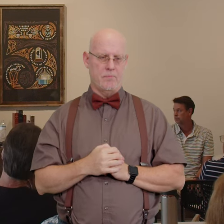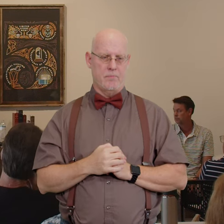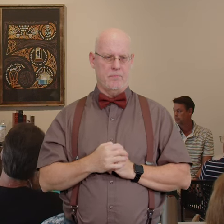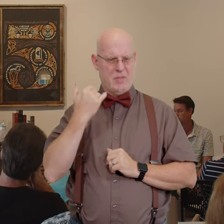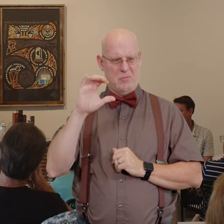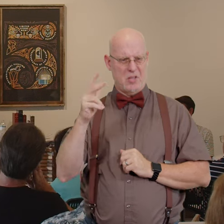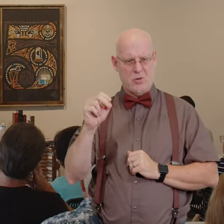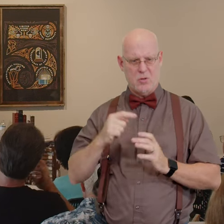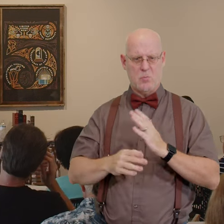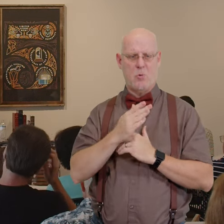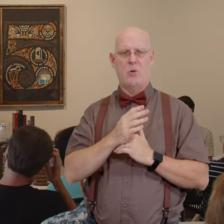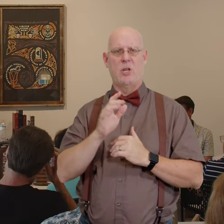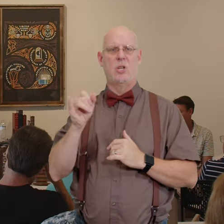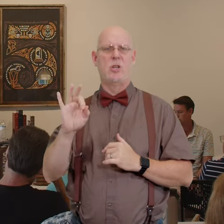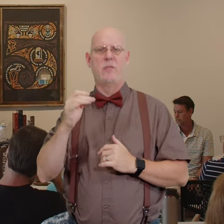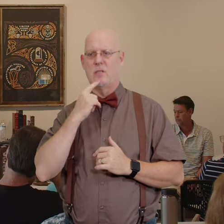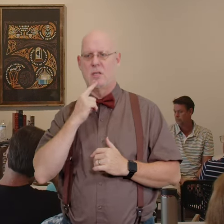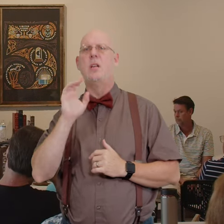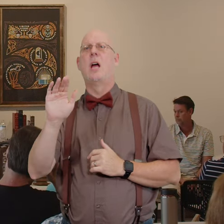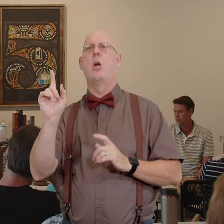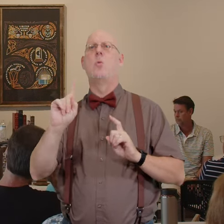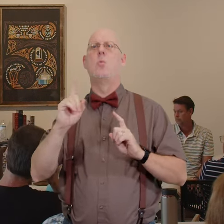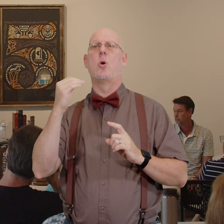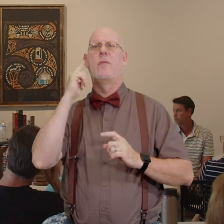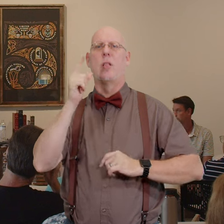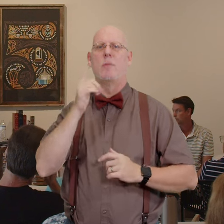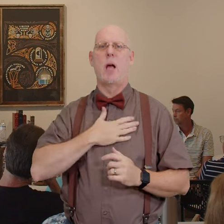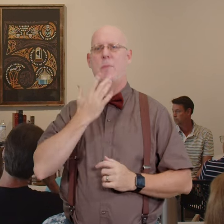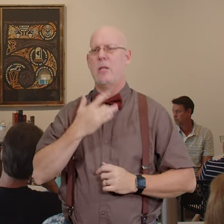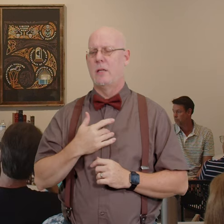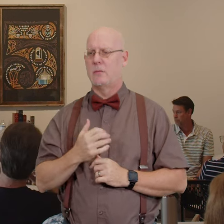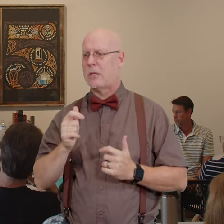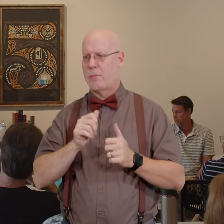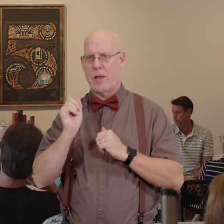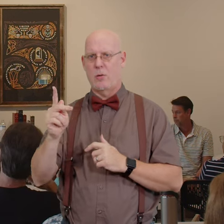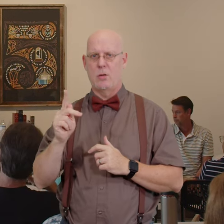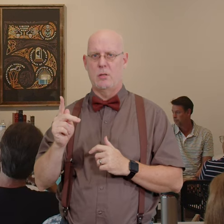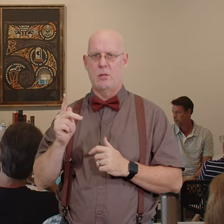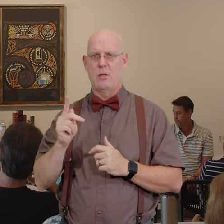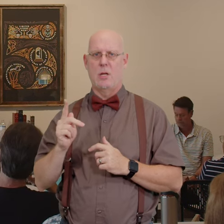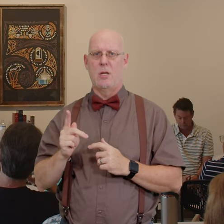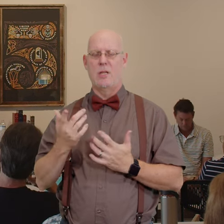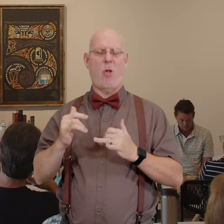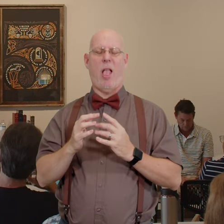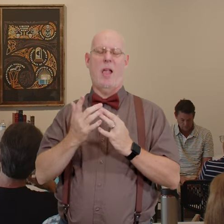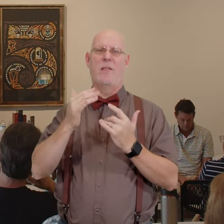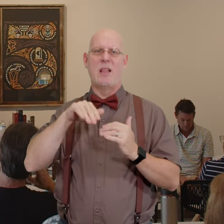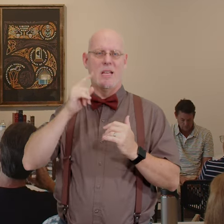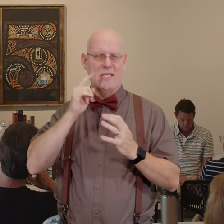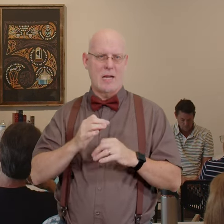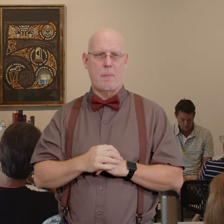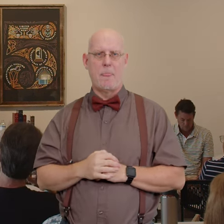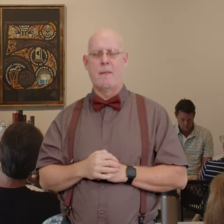so, I don't know, 10:30 this morning, Jeffrey texts, and is like, hey, where should we go for my birthday? And we're all like texting. He's like, I just wanted to work you guys up. I